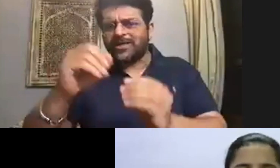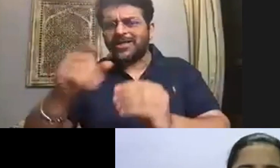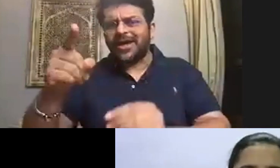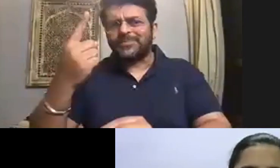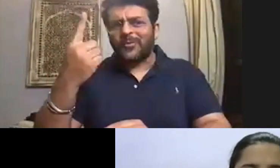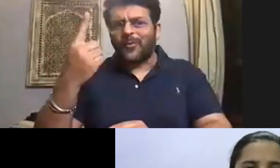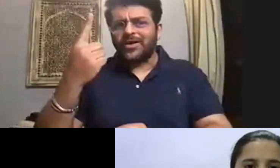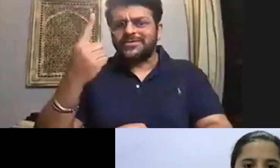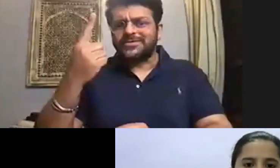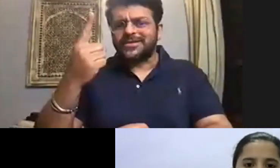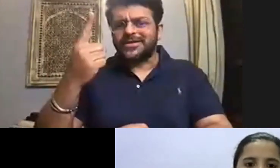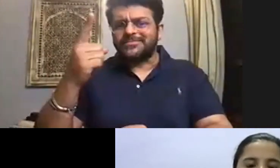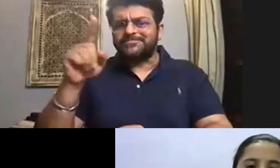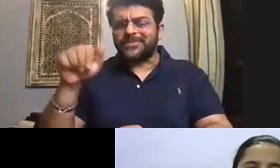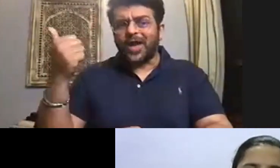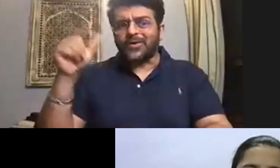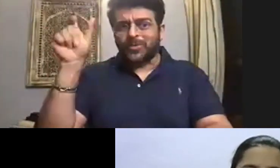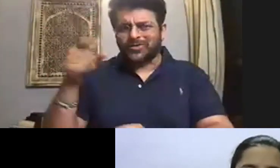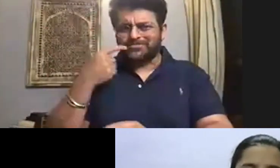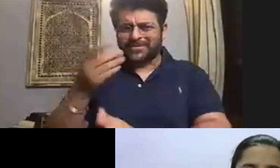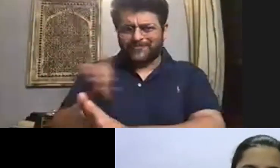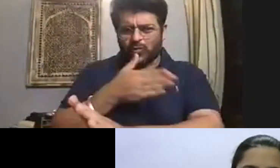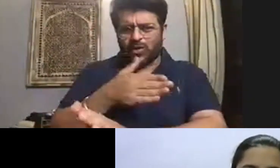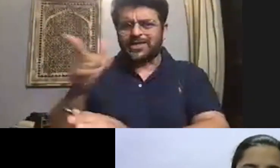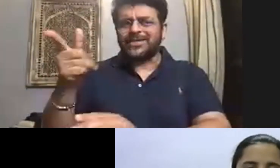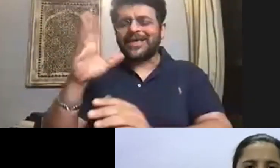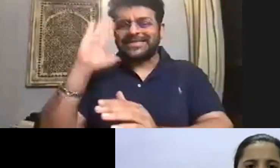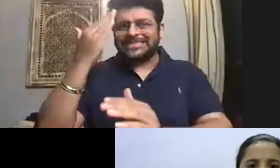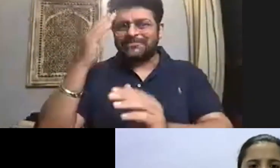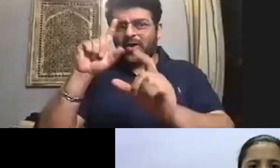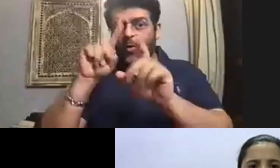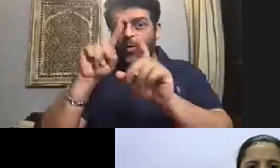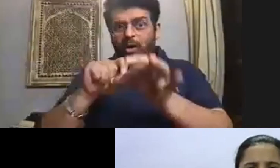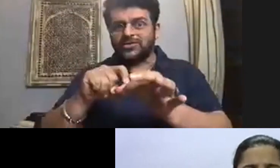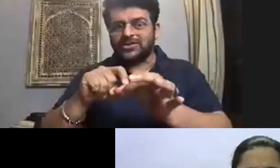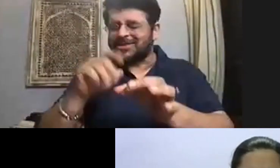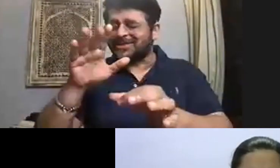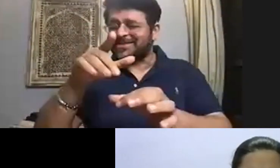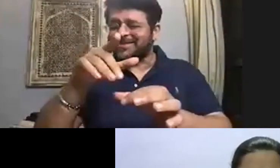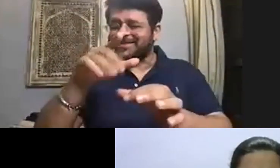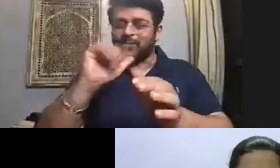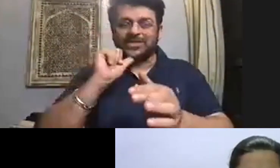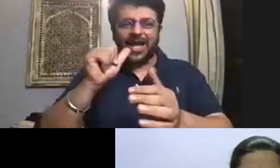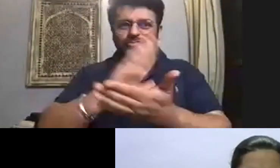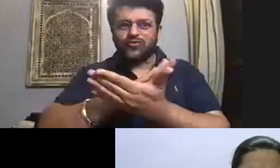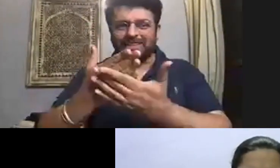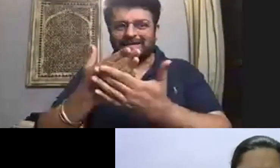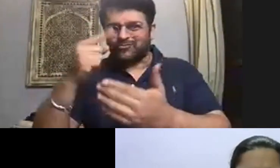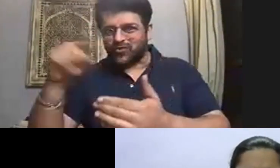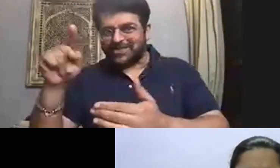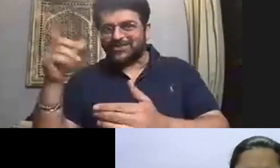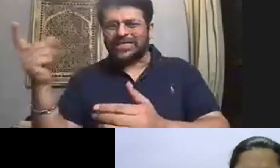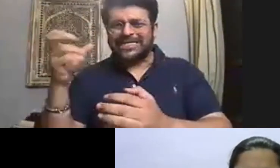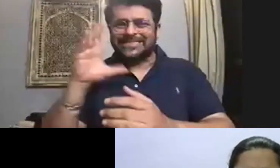Okay, great. And one more question from you. There are one person who asked the question. I think